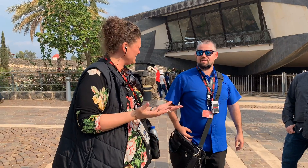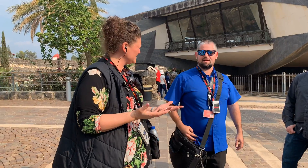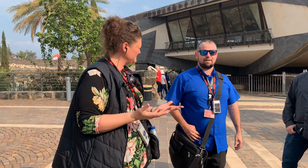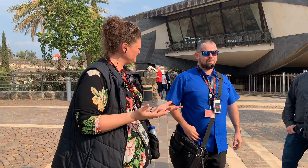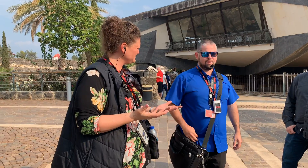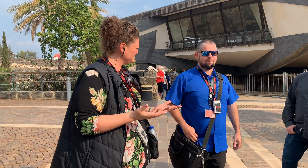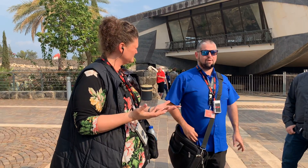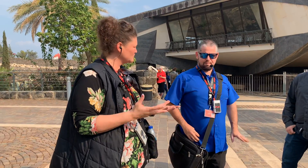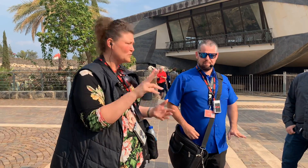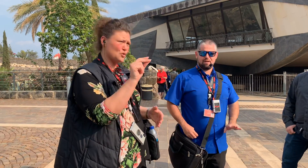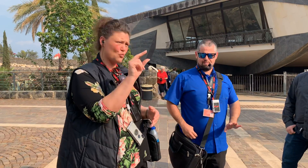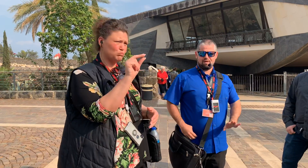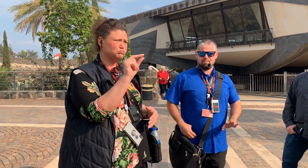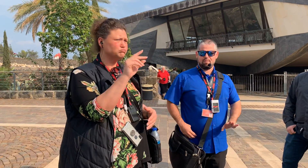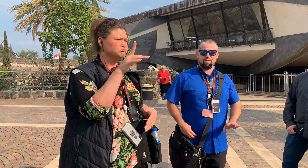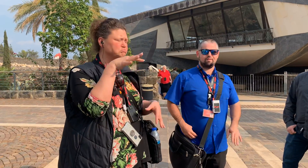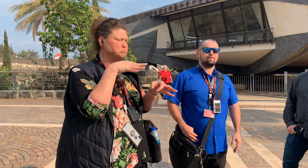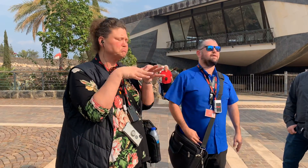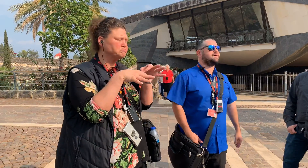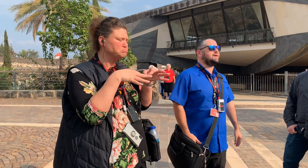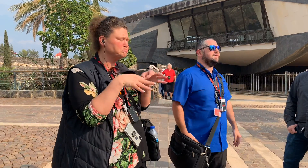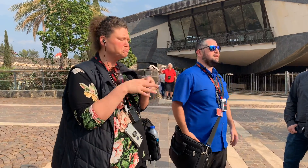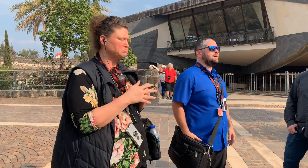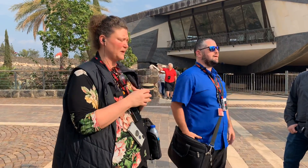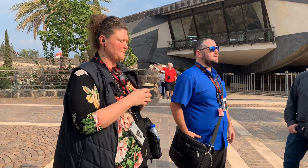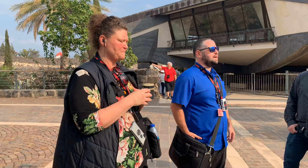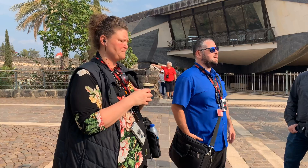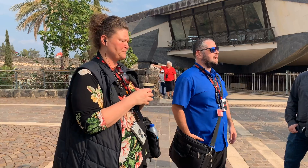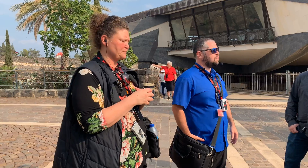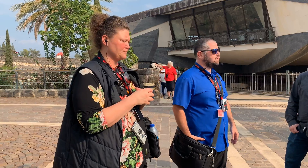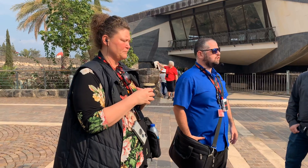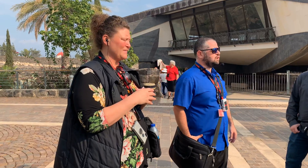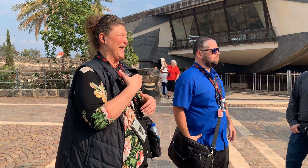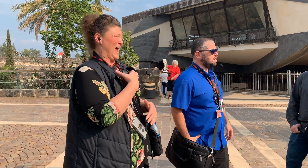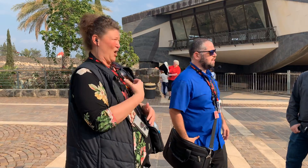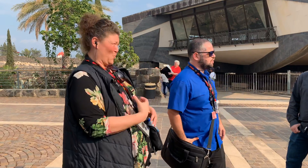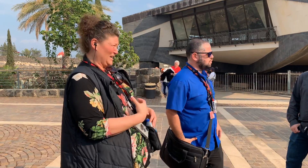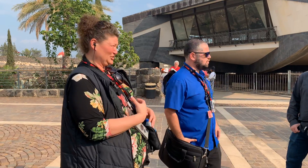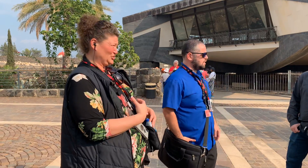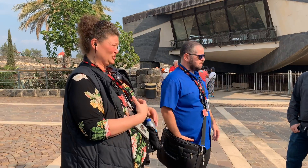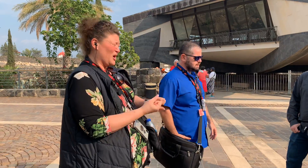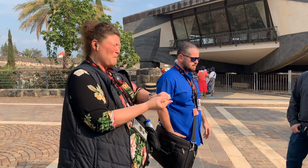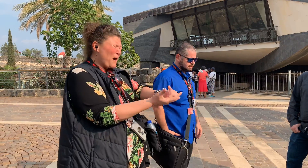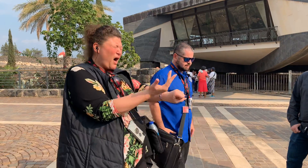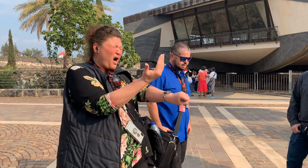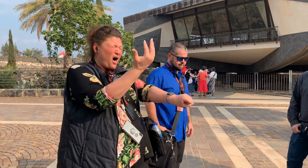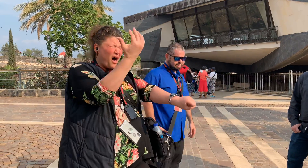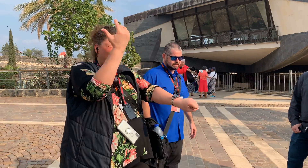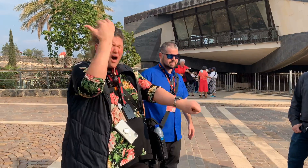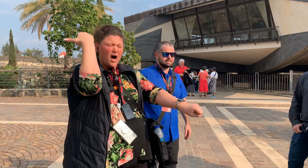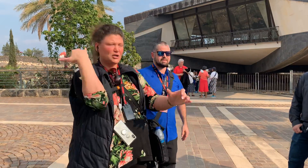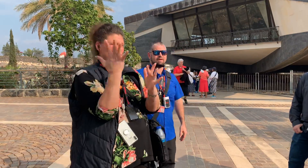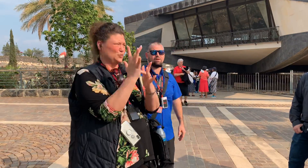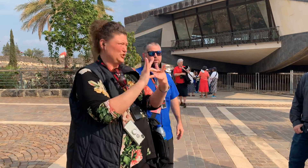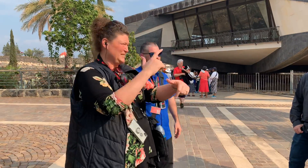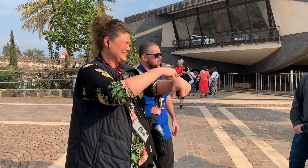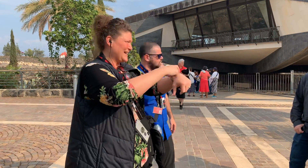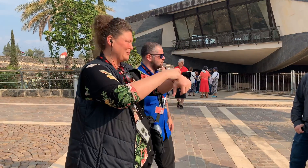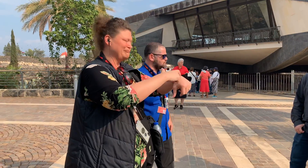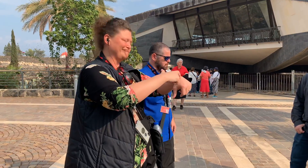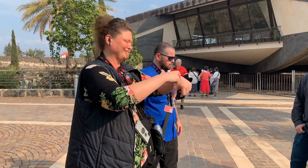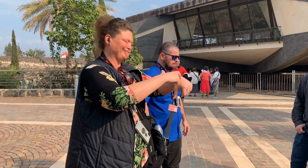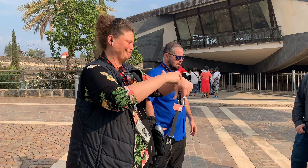for the white? No. In a moment. I wish I could tell you that this is the